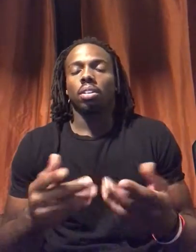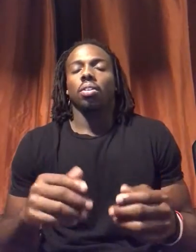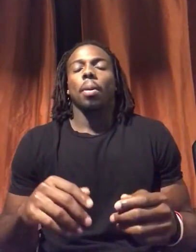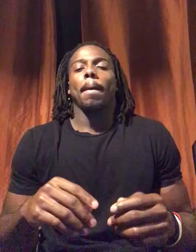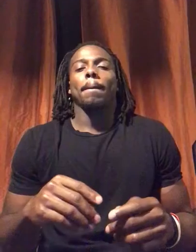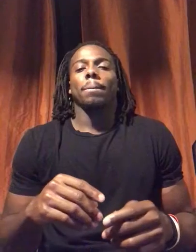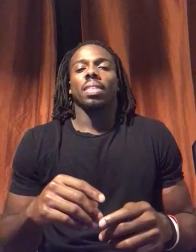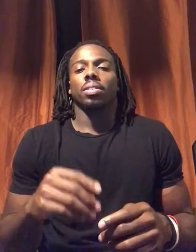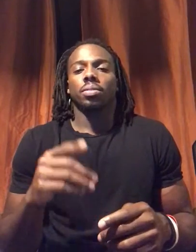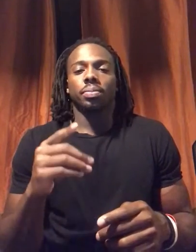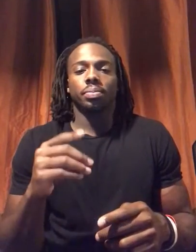See